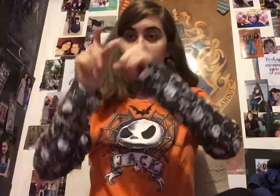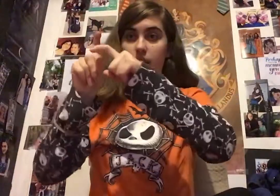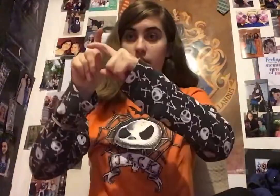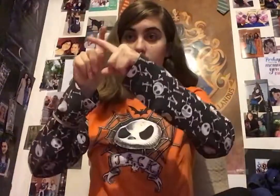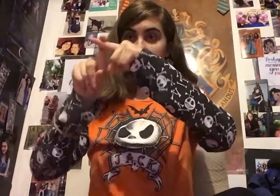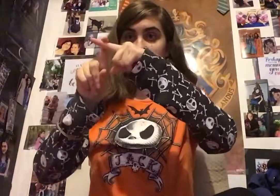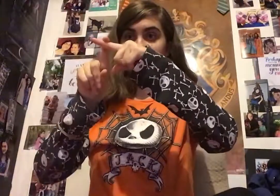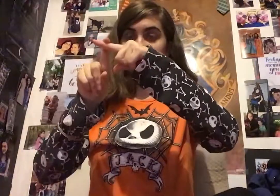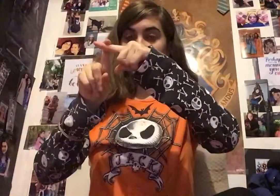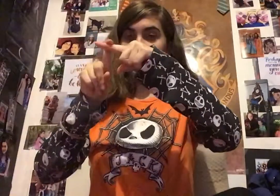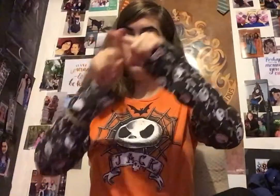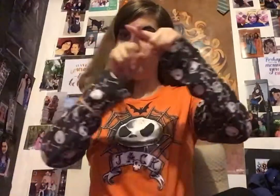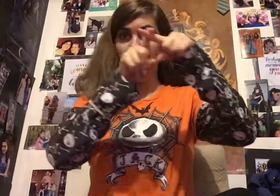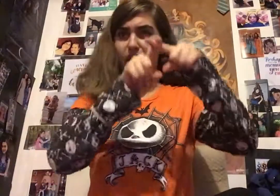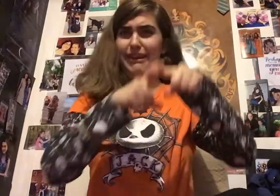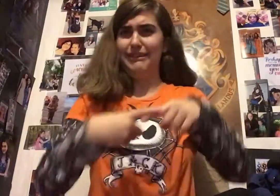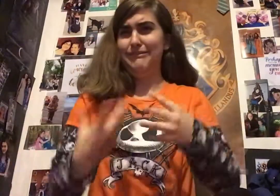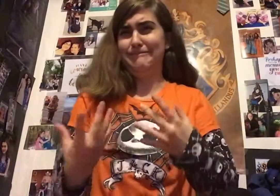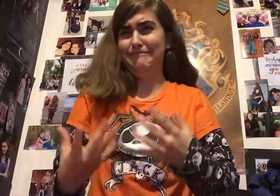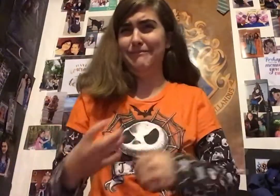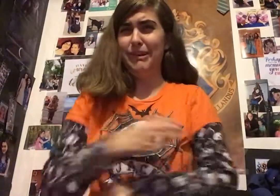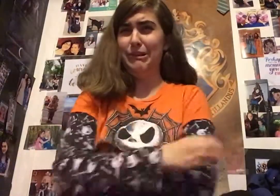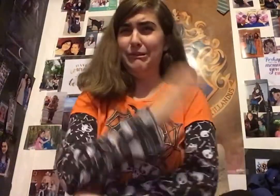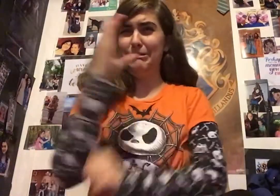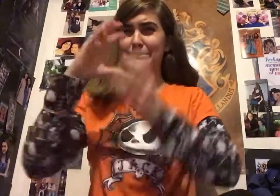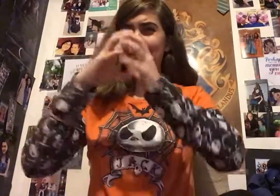and then just, like, hang it.